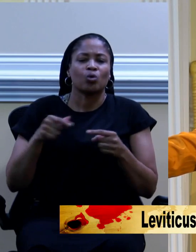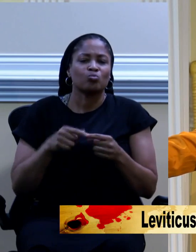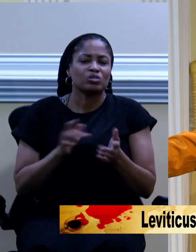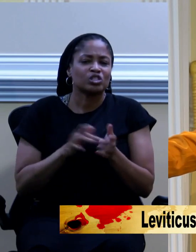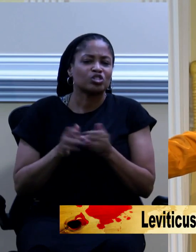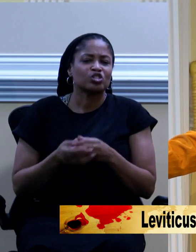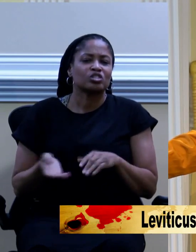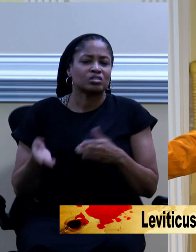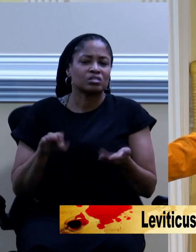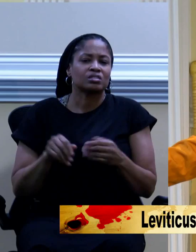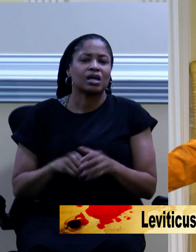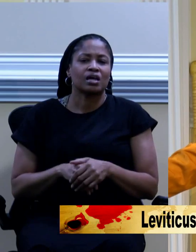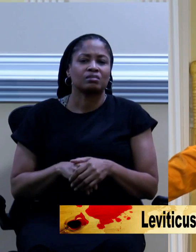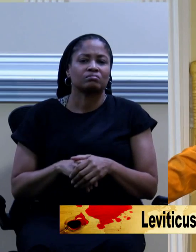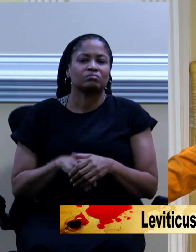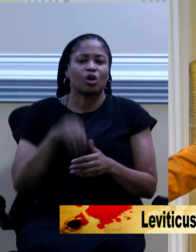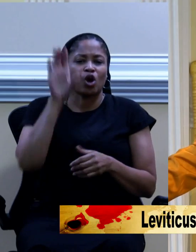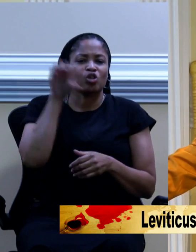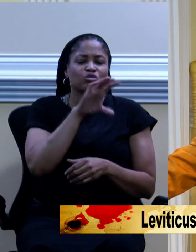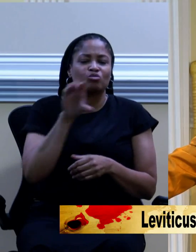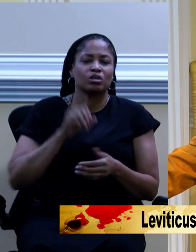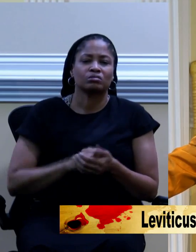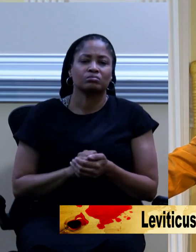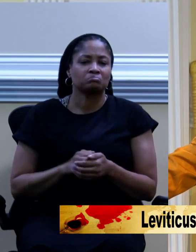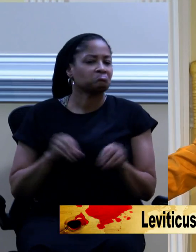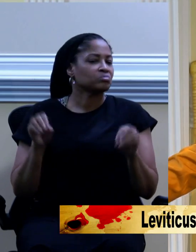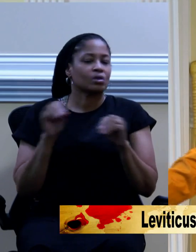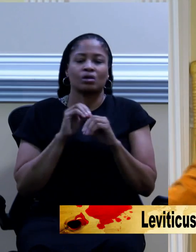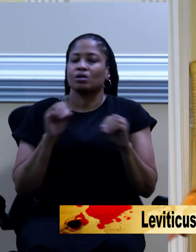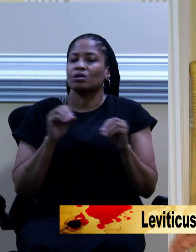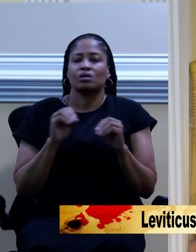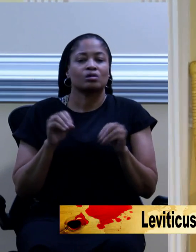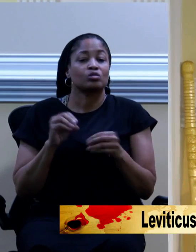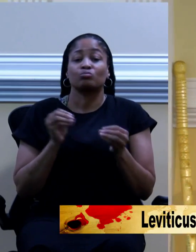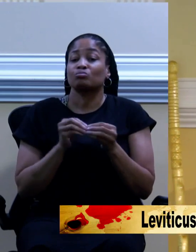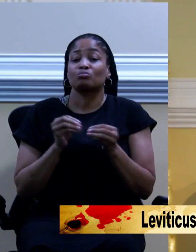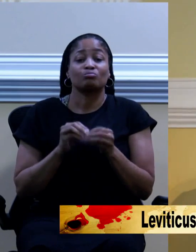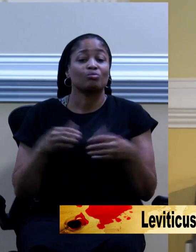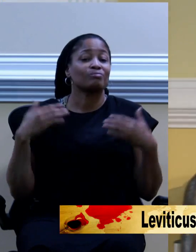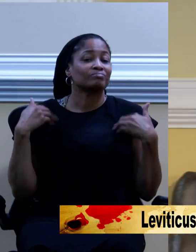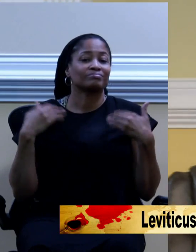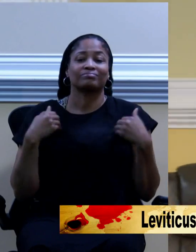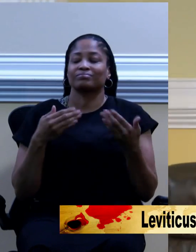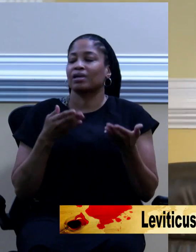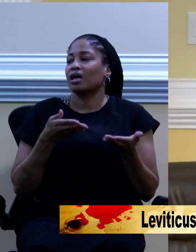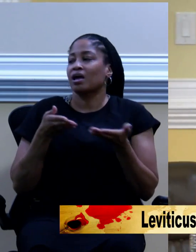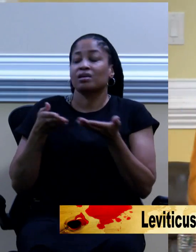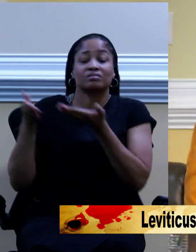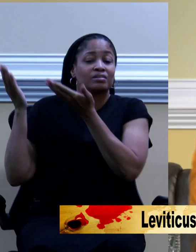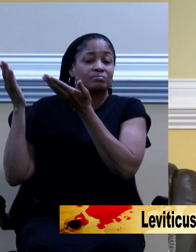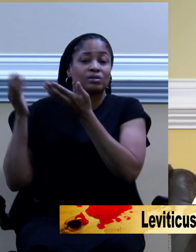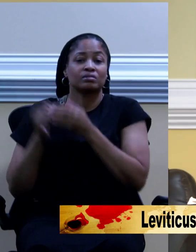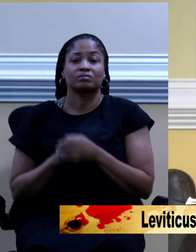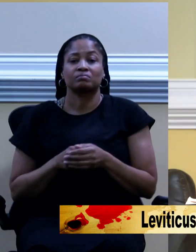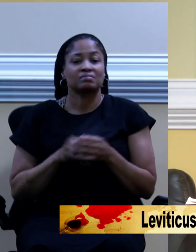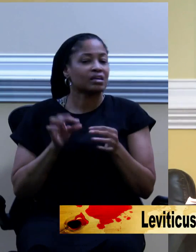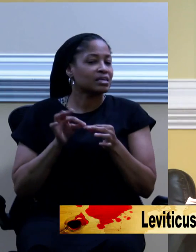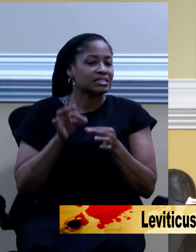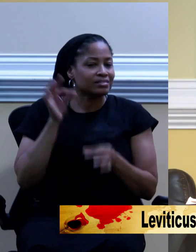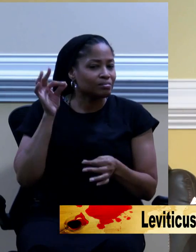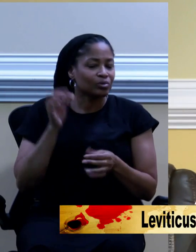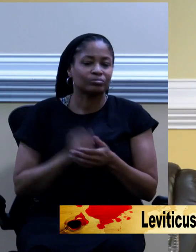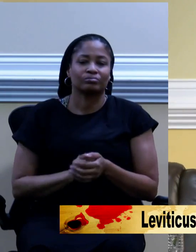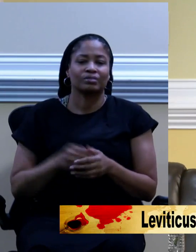happened? No more animal sacrifice. No more animal sacrifice. It's all that simple. That's why we don't